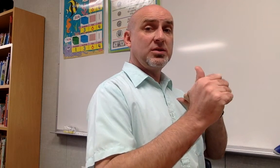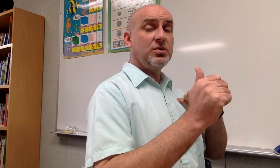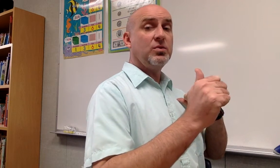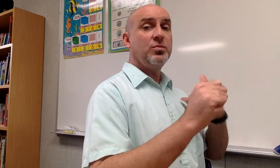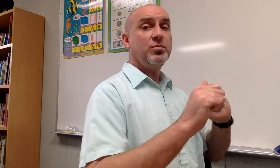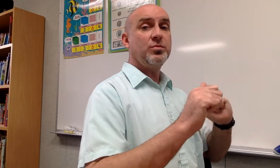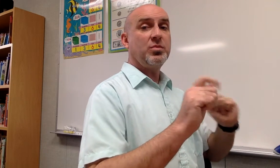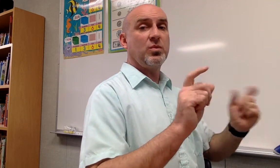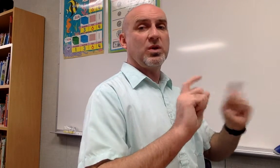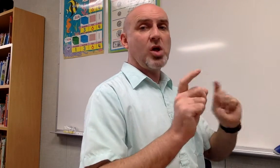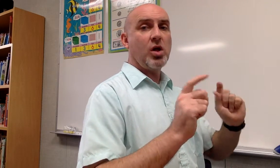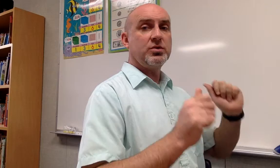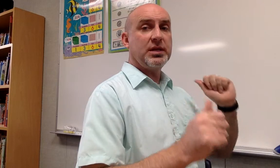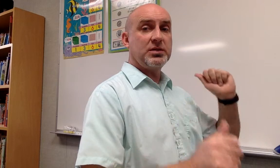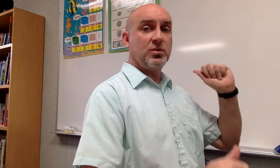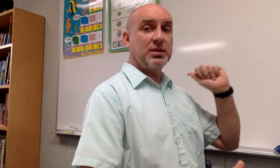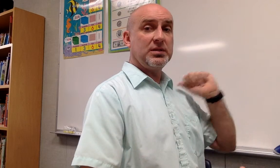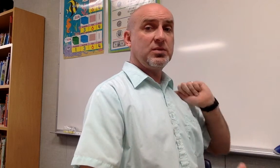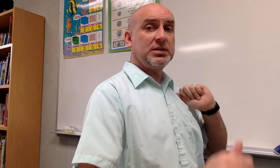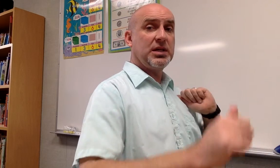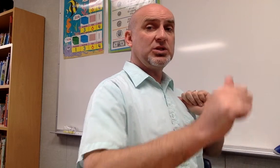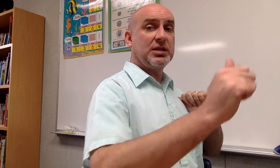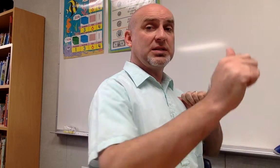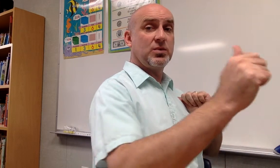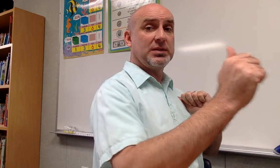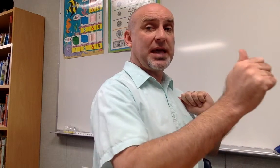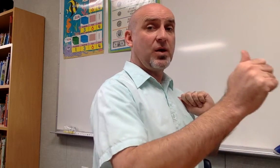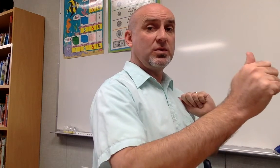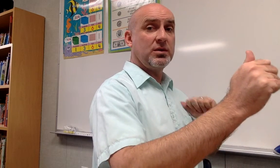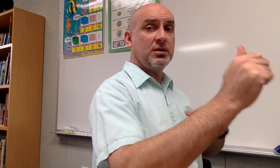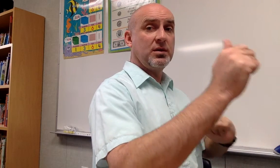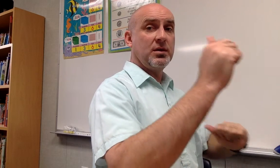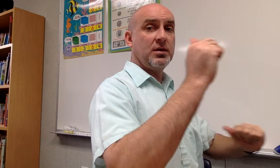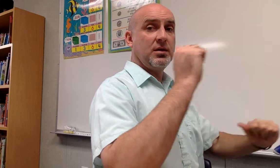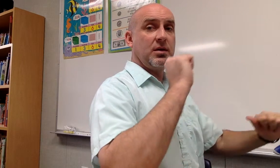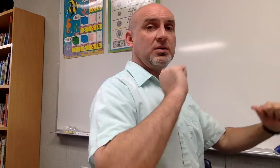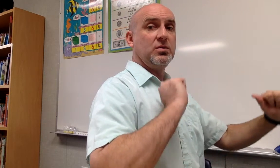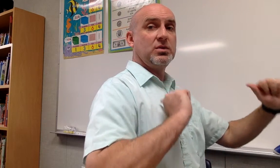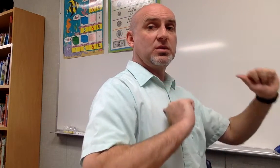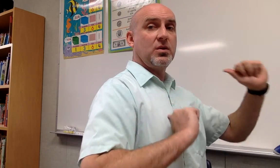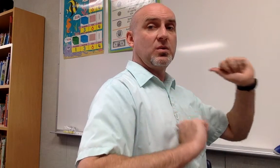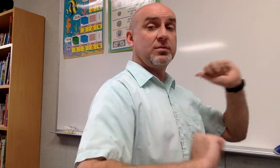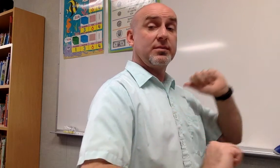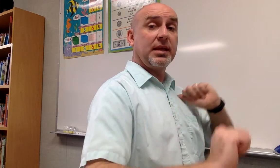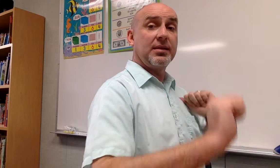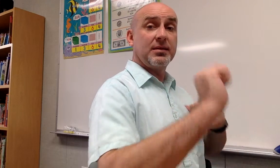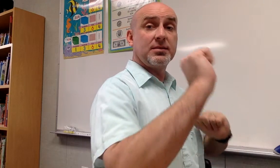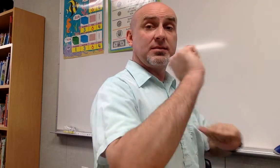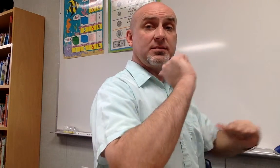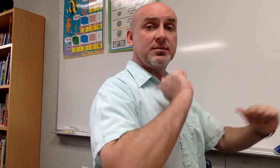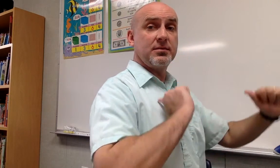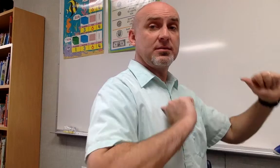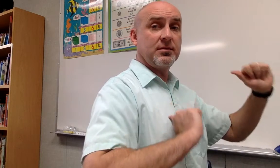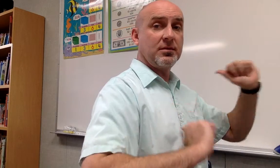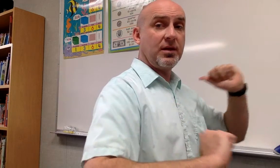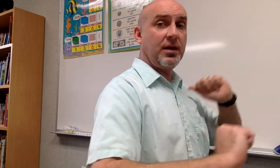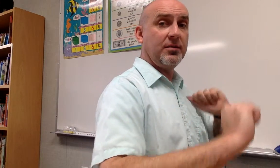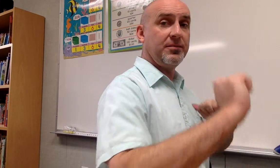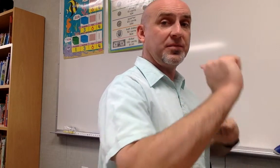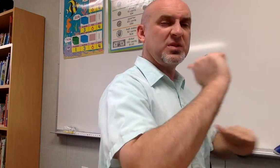too, but we're going to alternate. So when this one's touching, this one's out. And you just go like this. Okay? It's almost